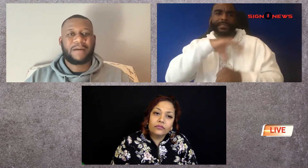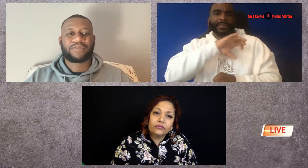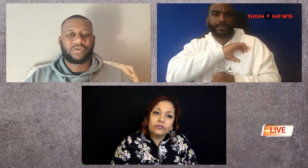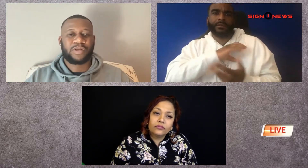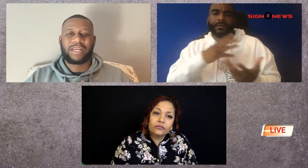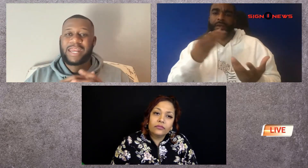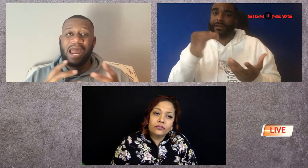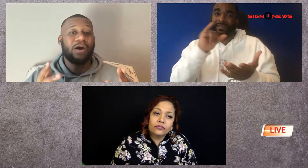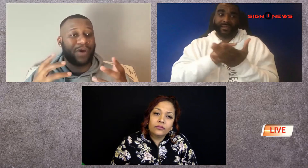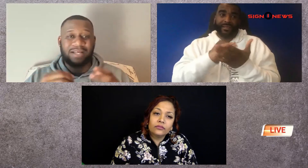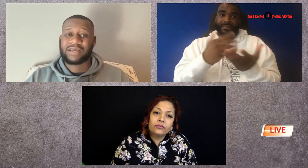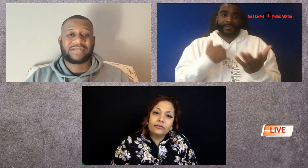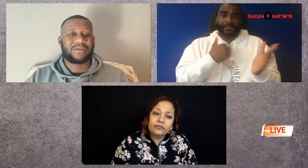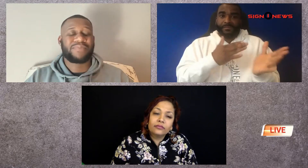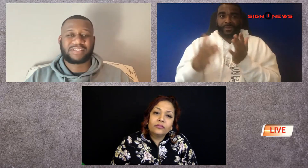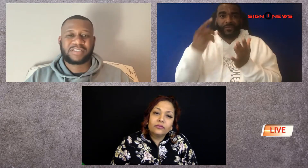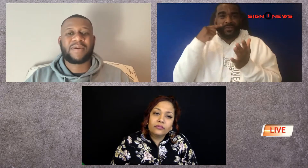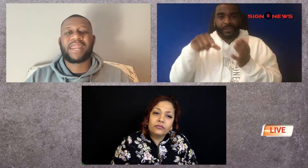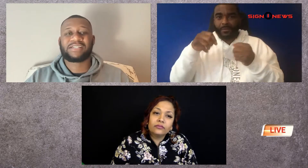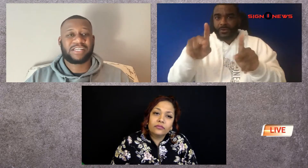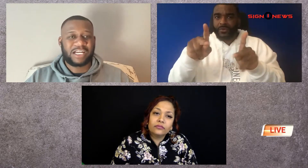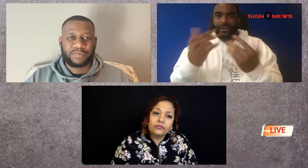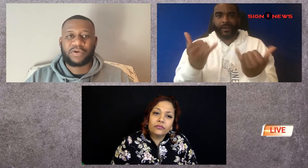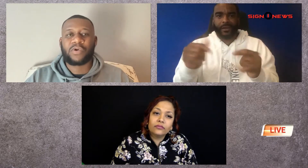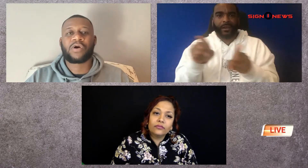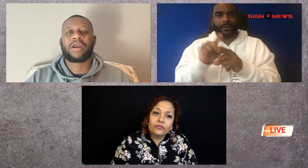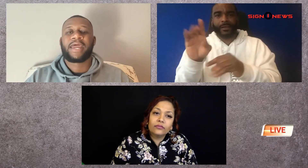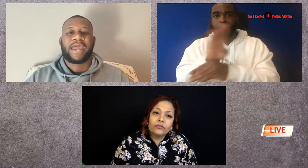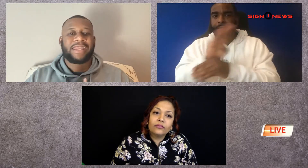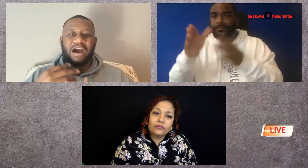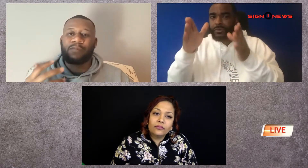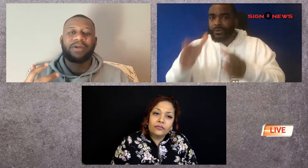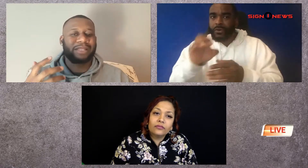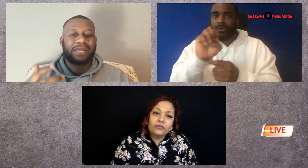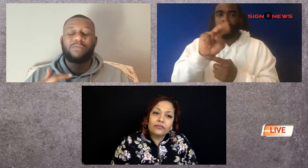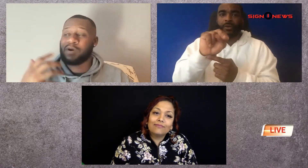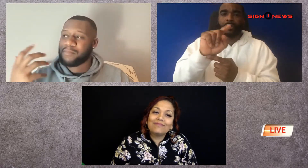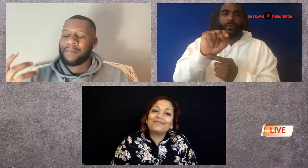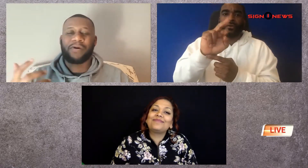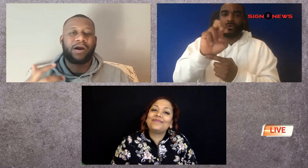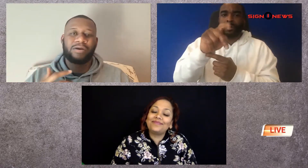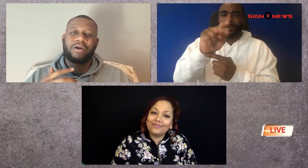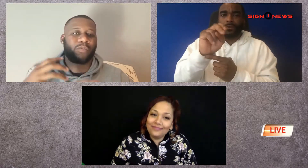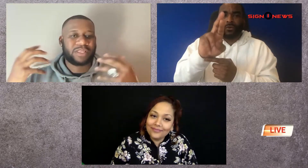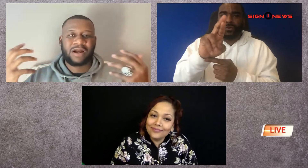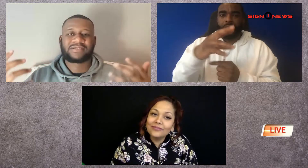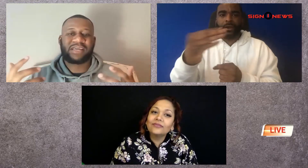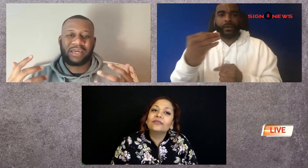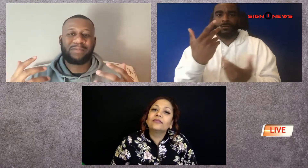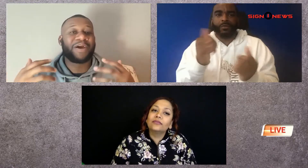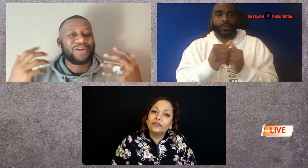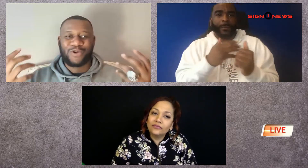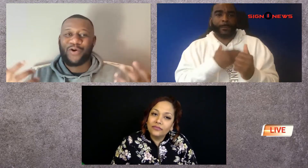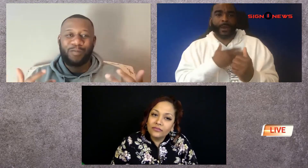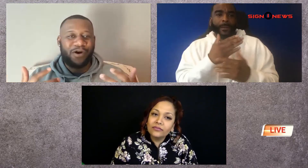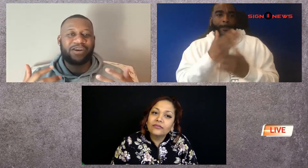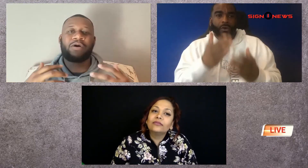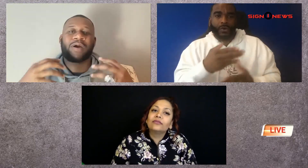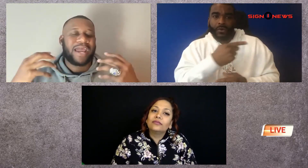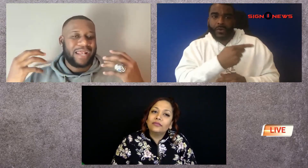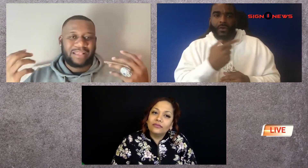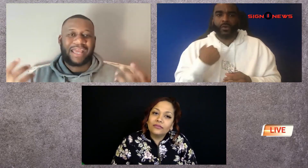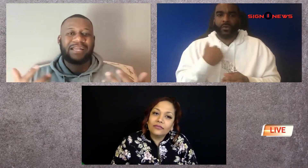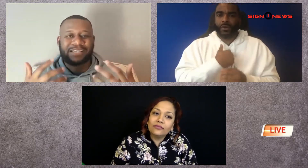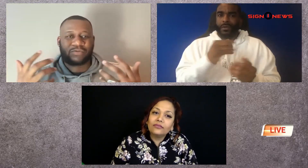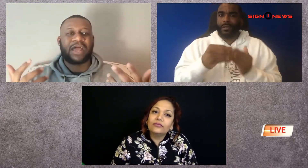with this opportunity now as a businessman, as an entrepreneur, and helping lead with my partner and with our team, Dome